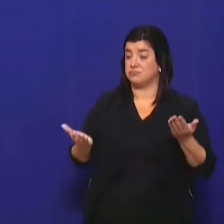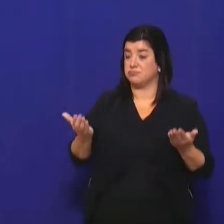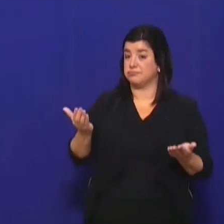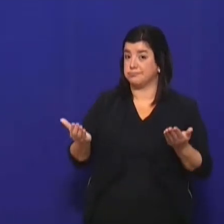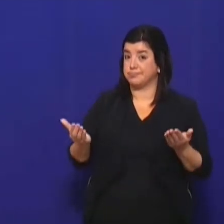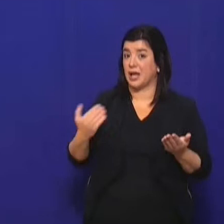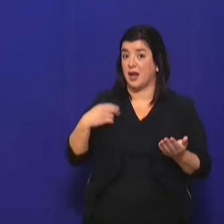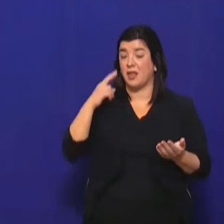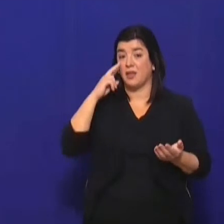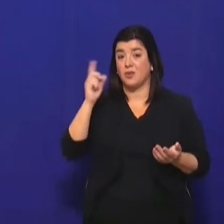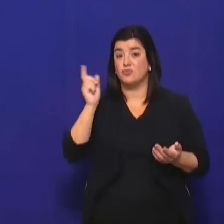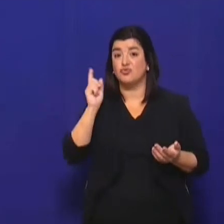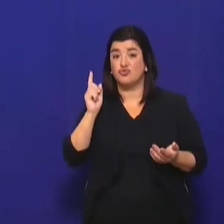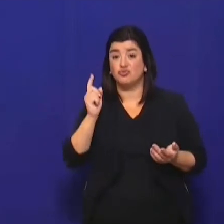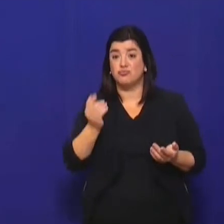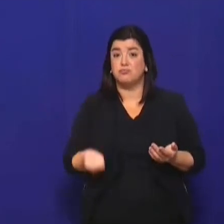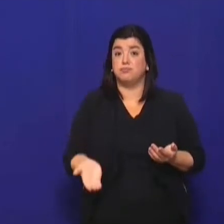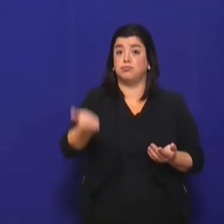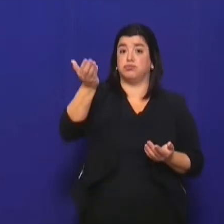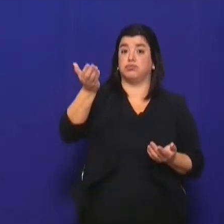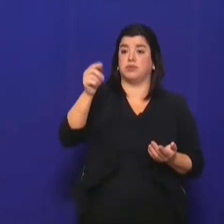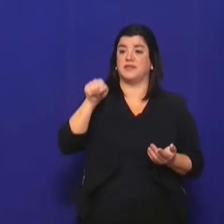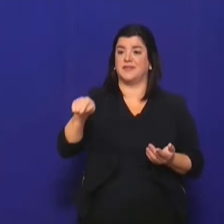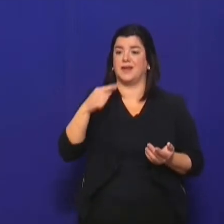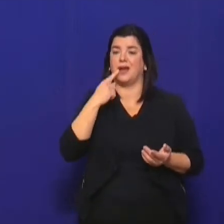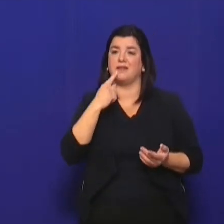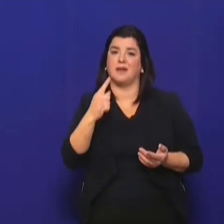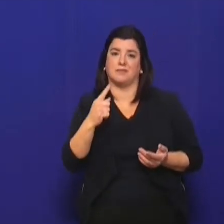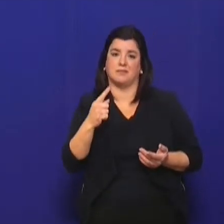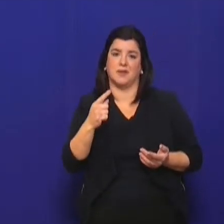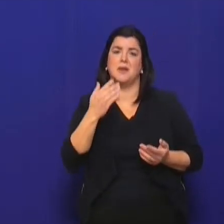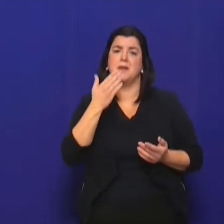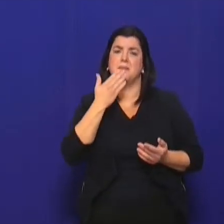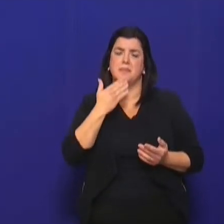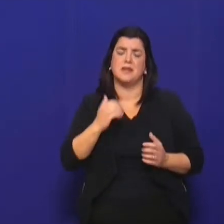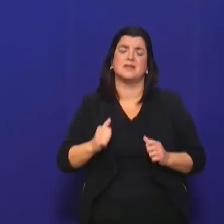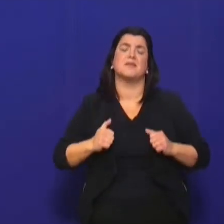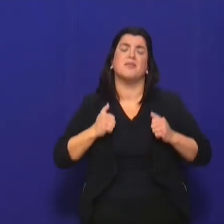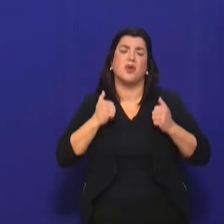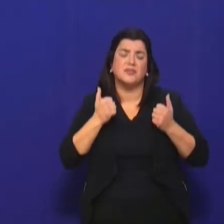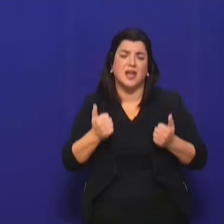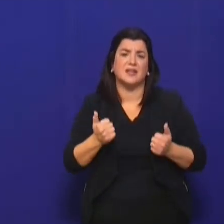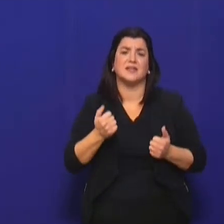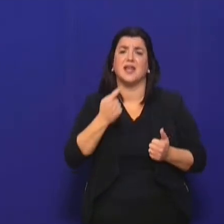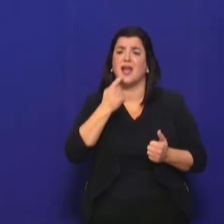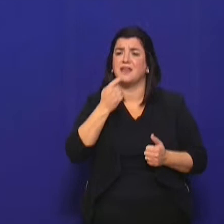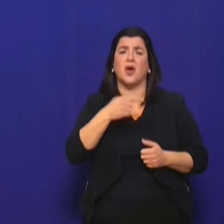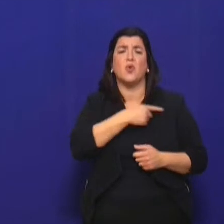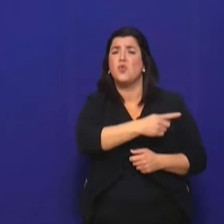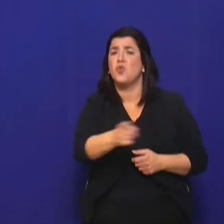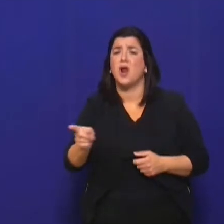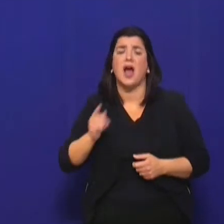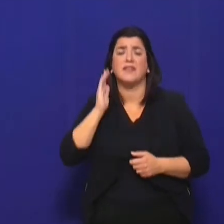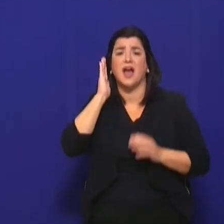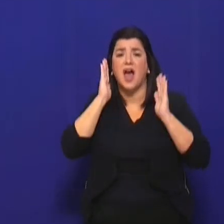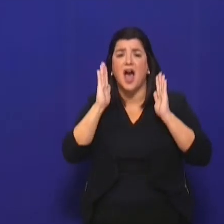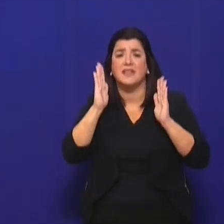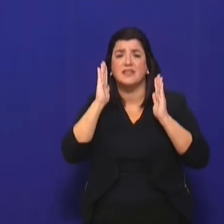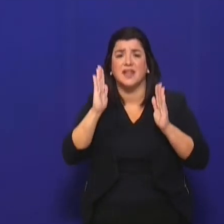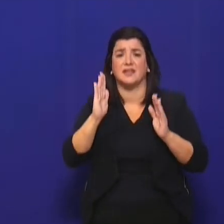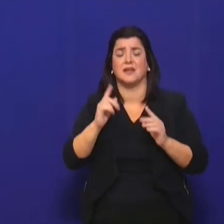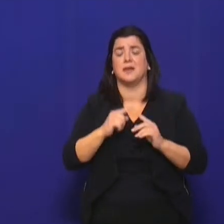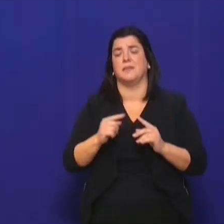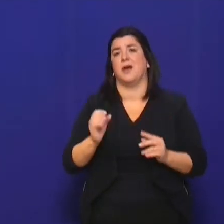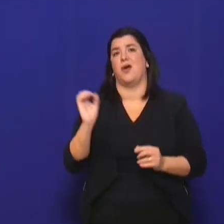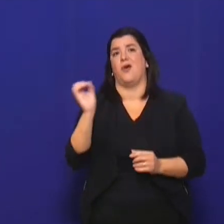l-ikbar peaks żdiedet f'dan l-age group. U allura importanti li f'kwalinkwa età noqogħdu attenti, però hija ovvja minn